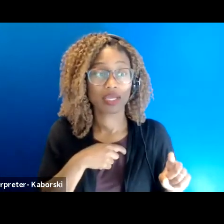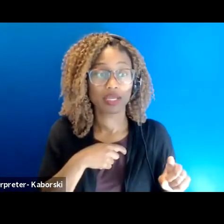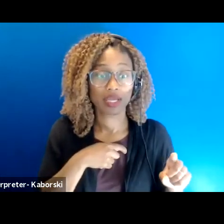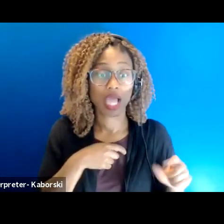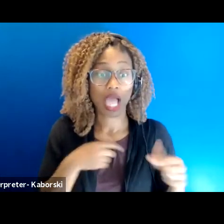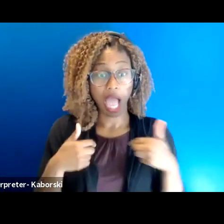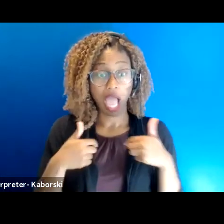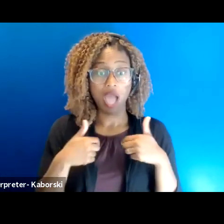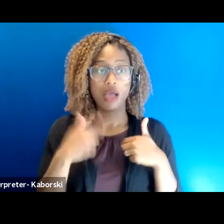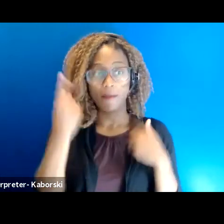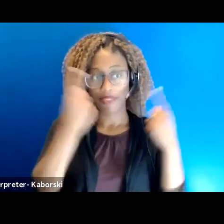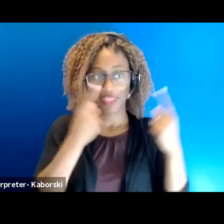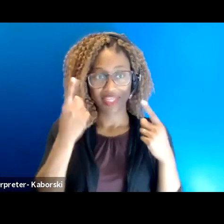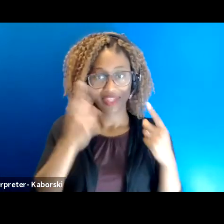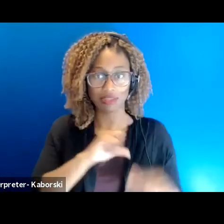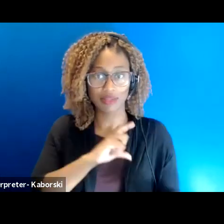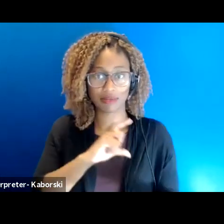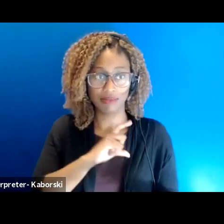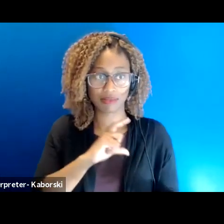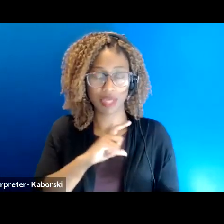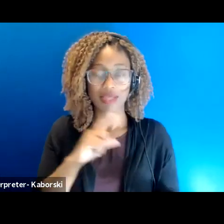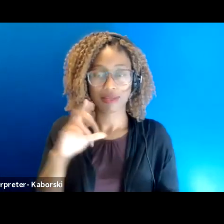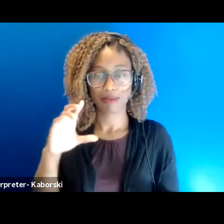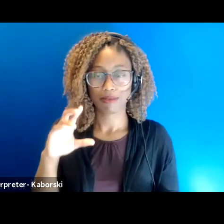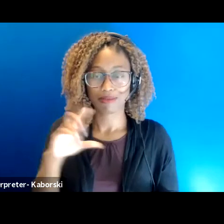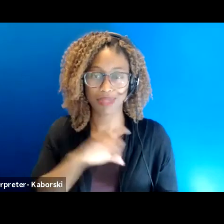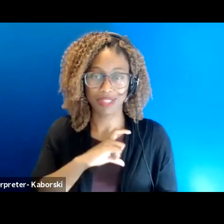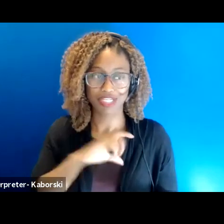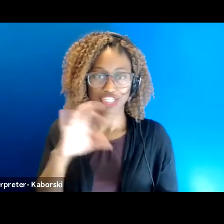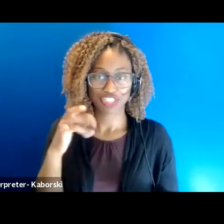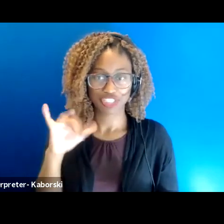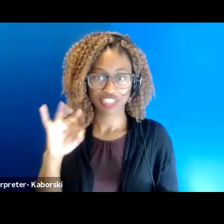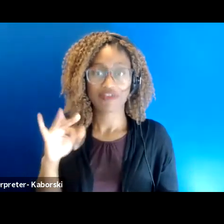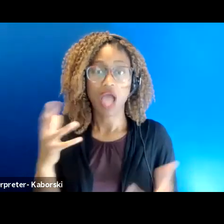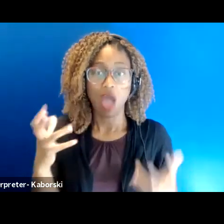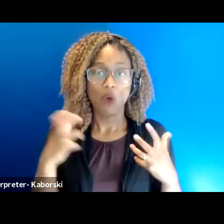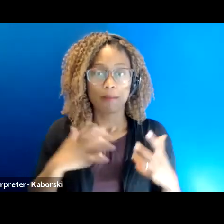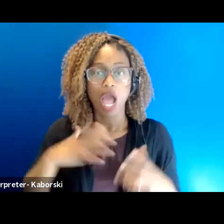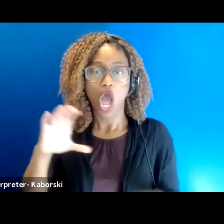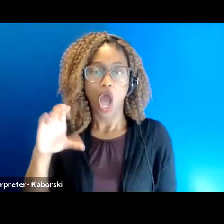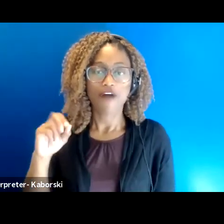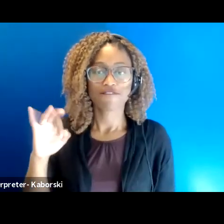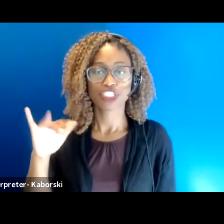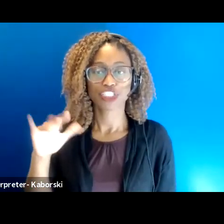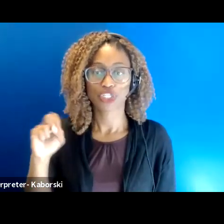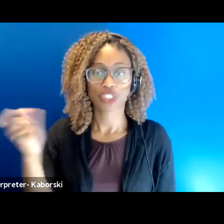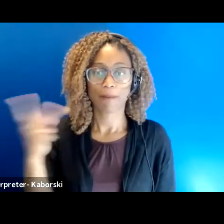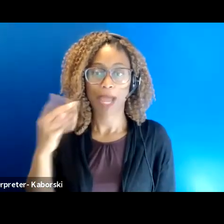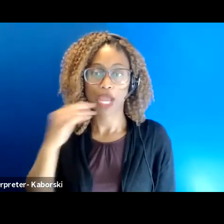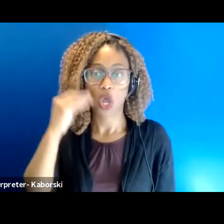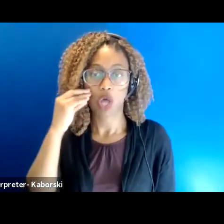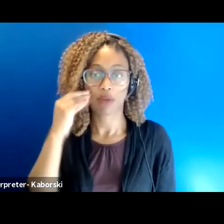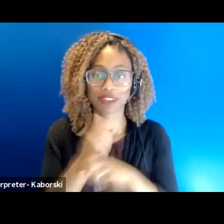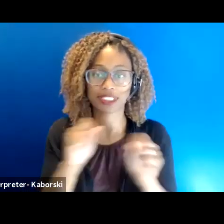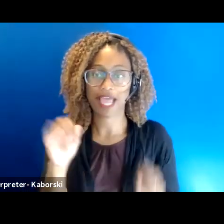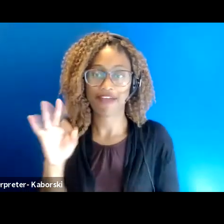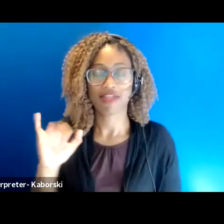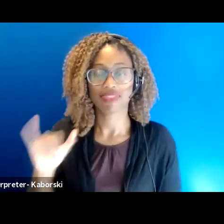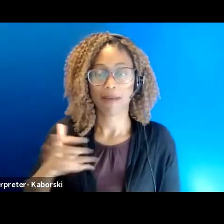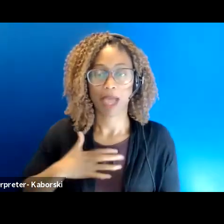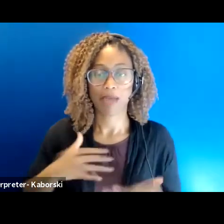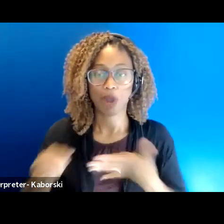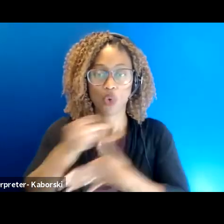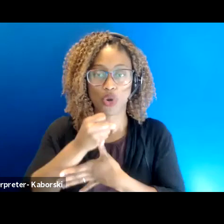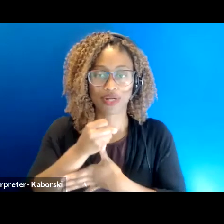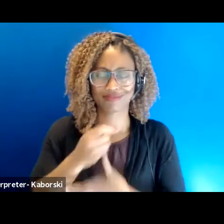I'm thinking, this was a police chief, I want my officers to come home safe. That's his priority. And that